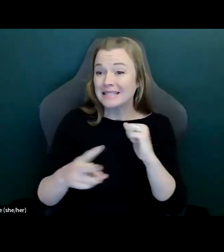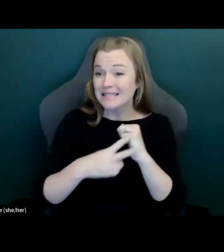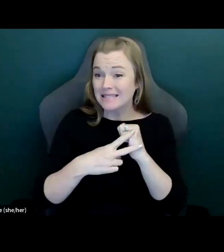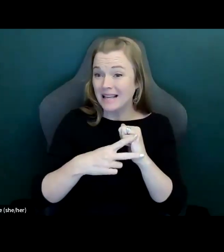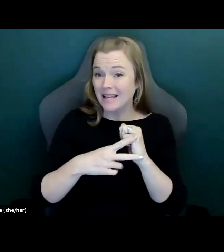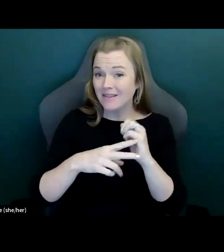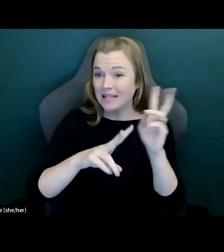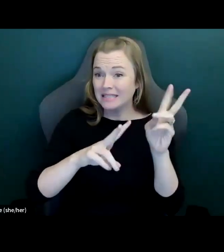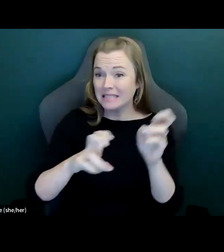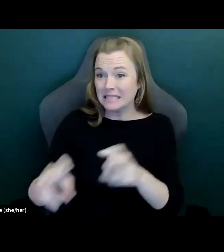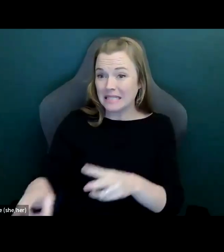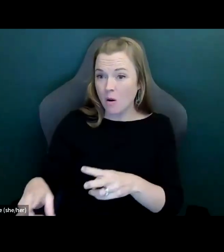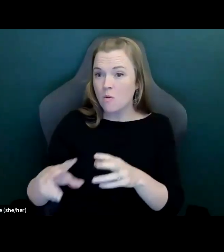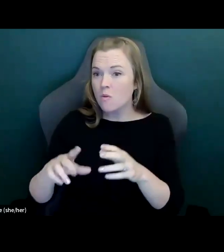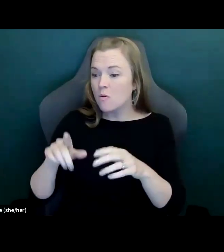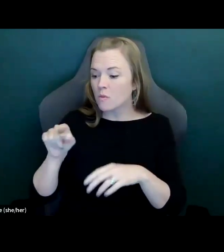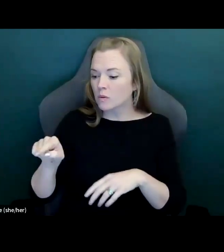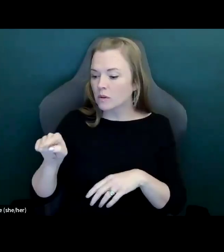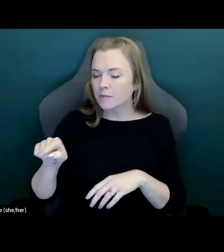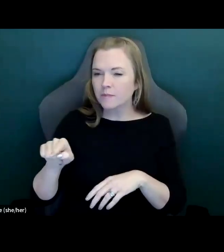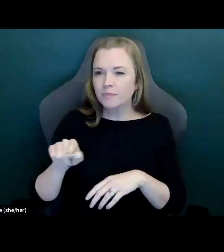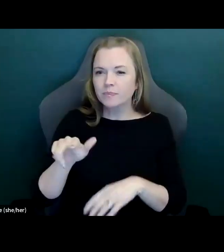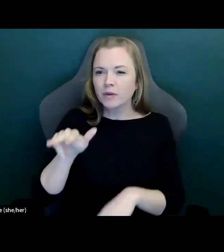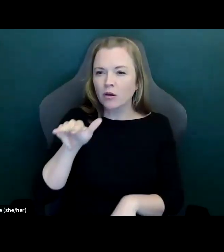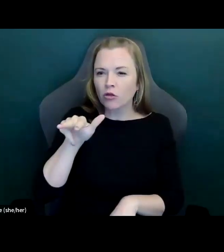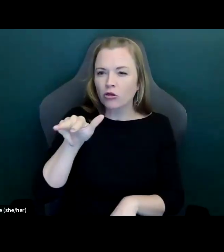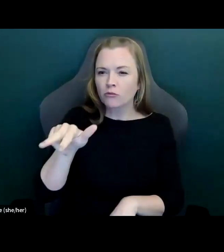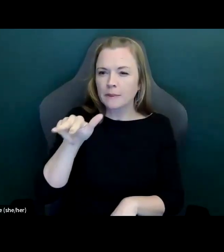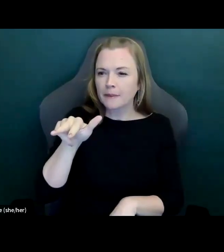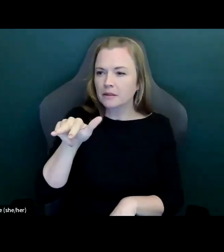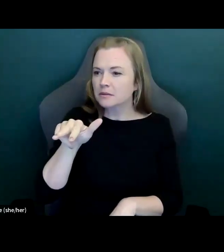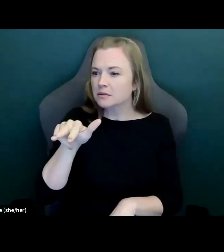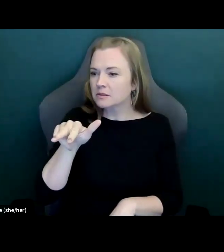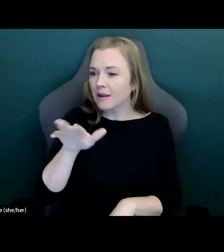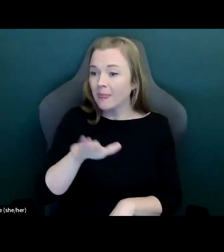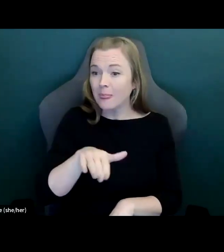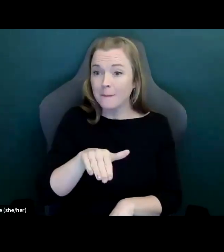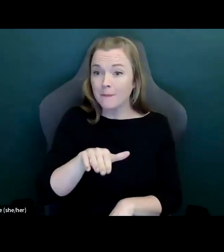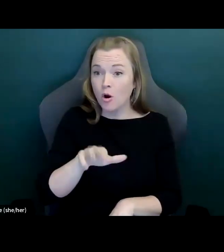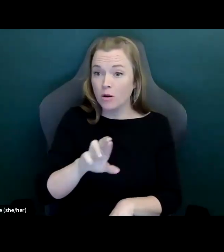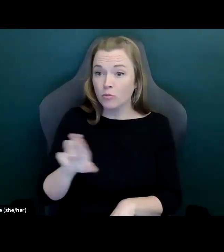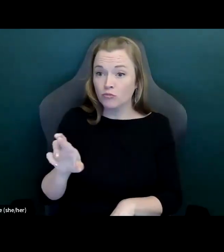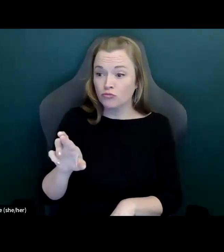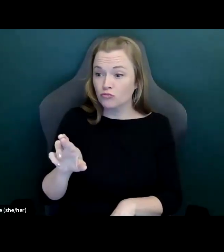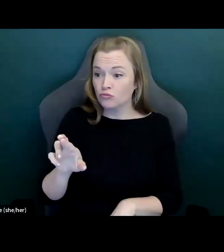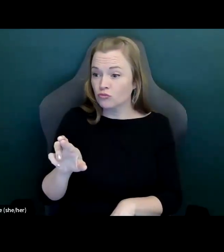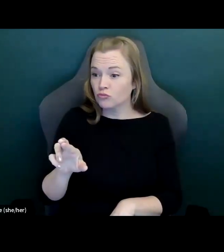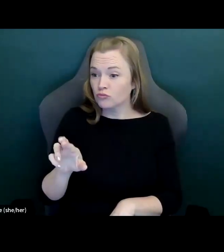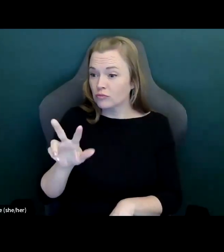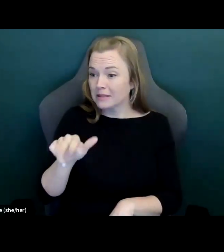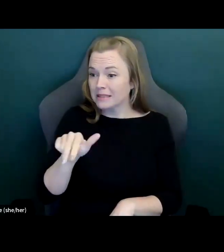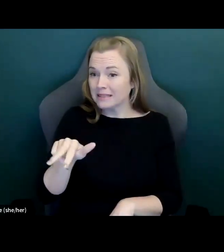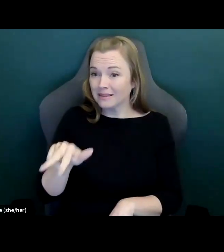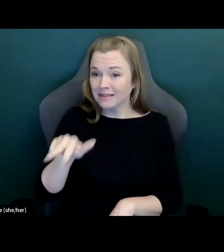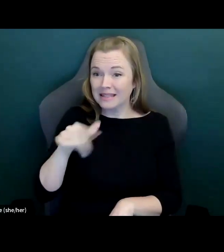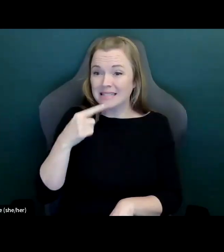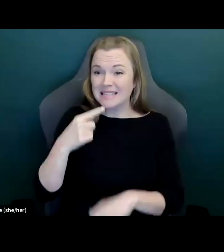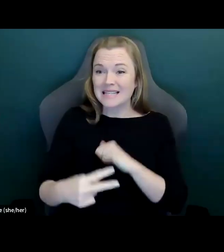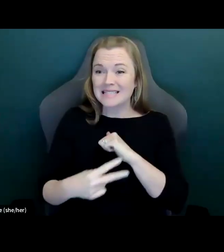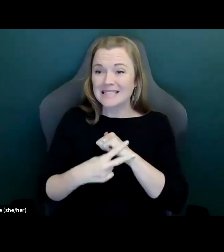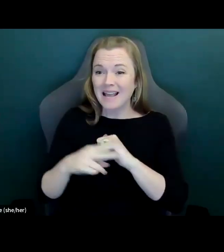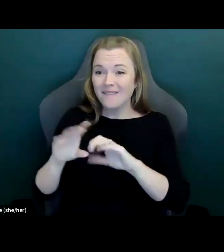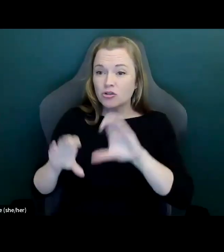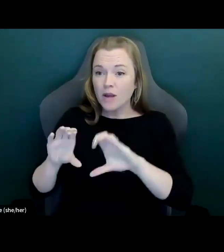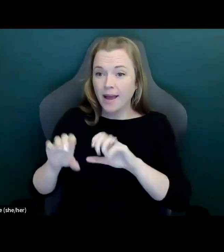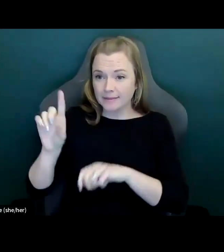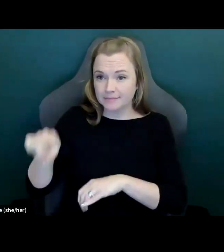is a button, 3 buttons on the bottom right-hand side, and it says Save Chat. Because